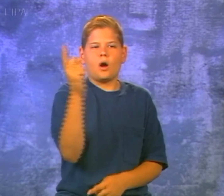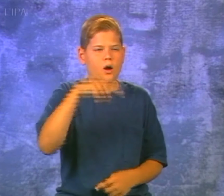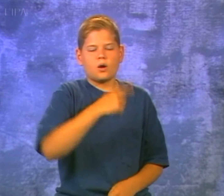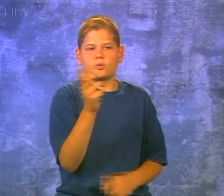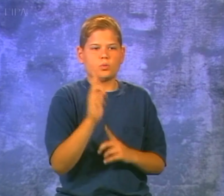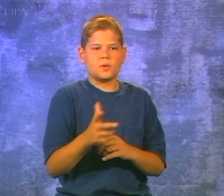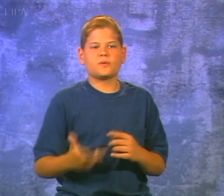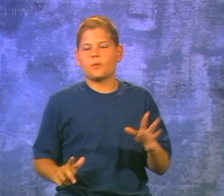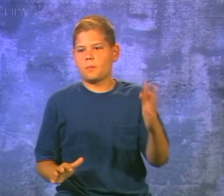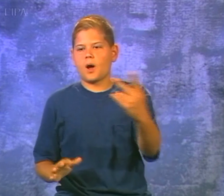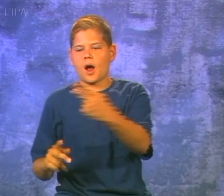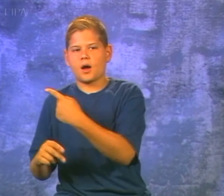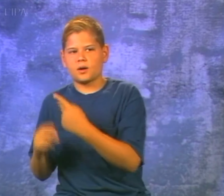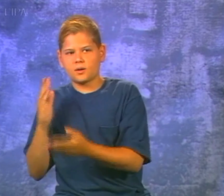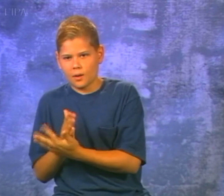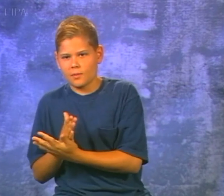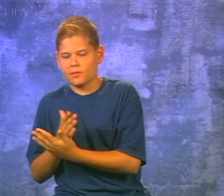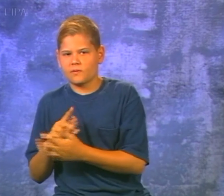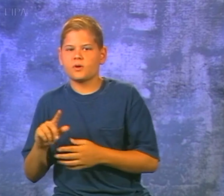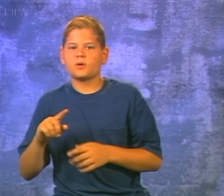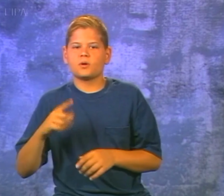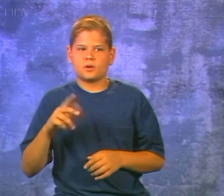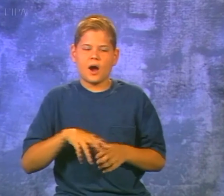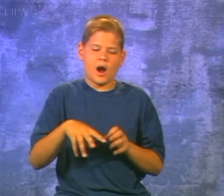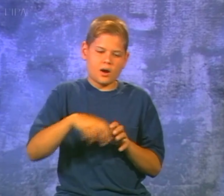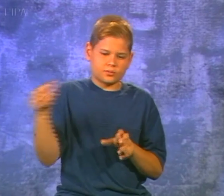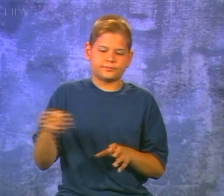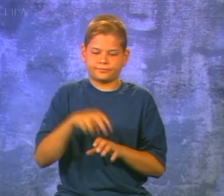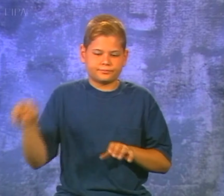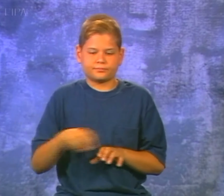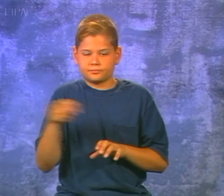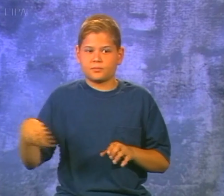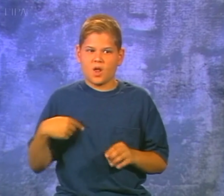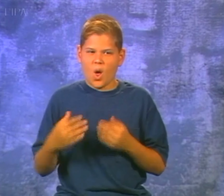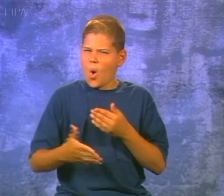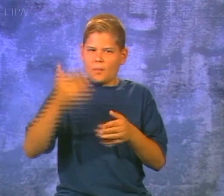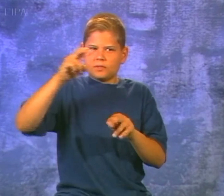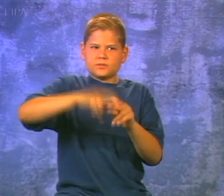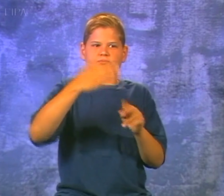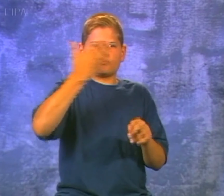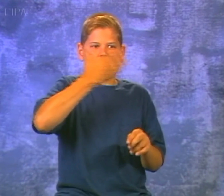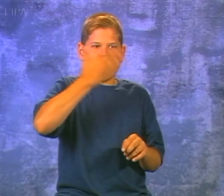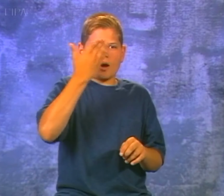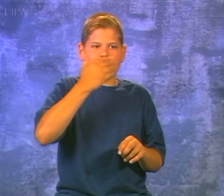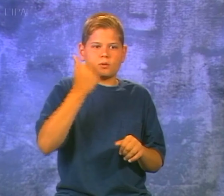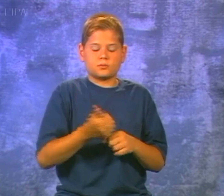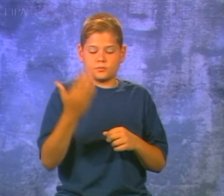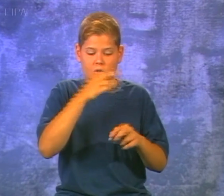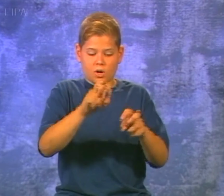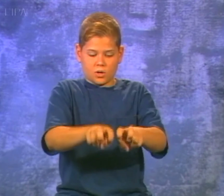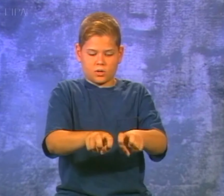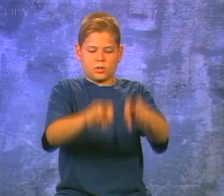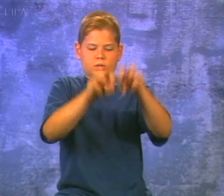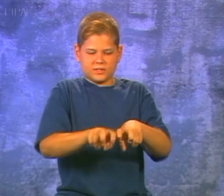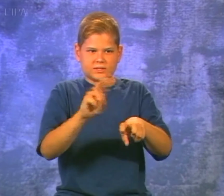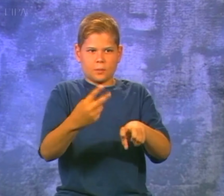down, and you actually do that a second time, like I said before. I like to sit at the